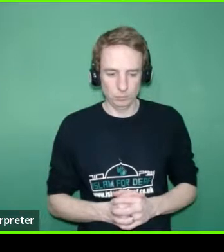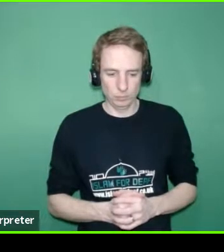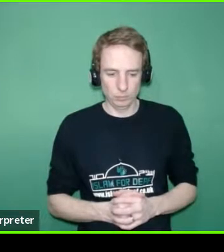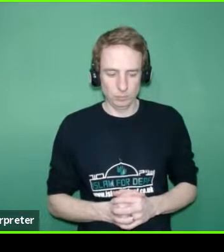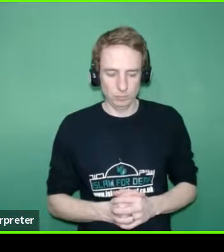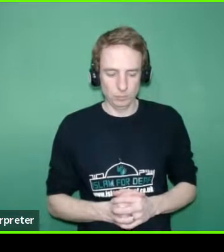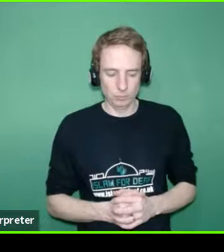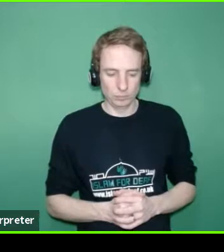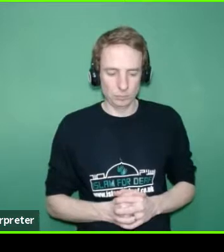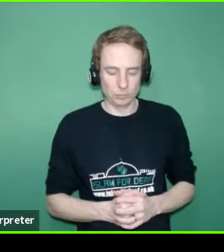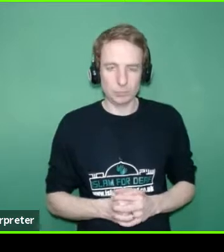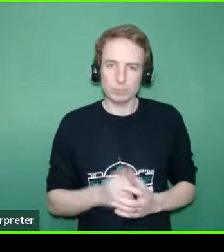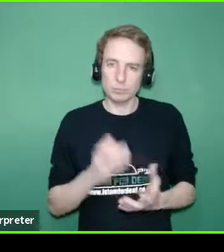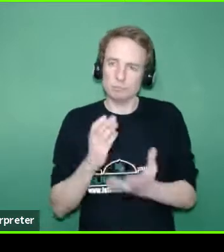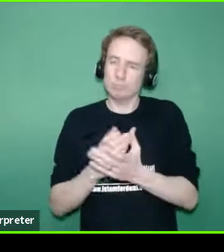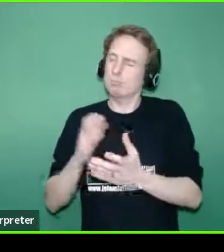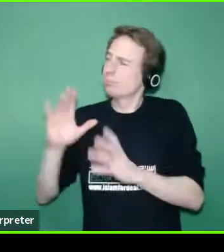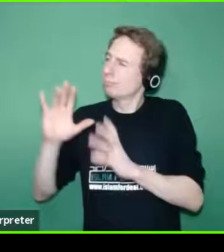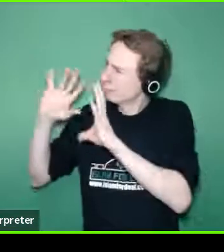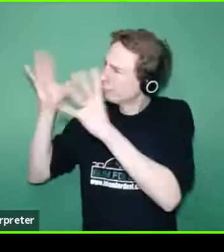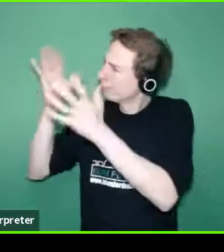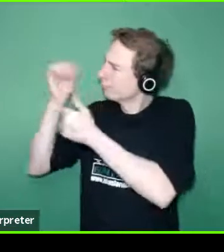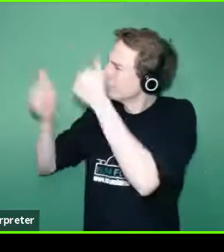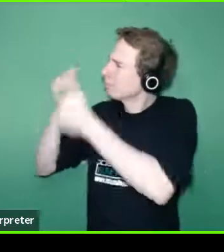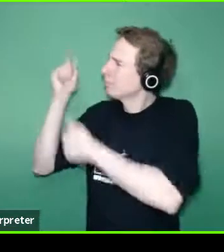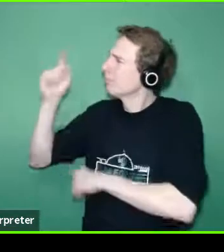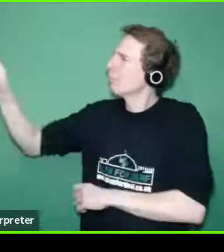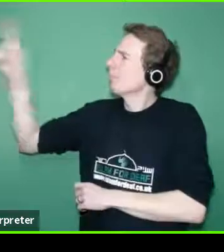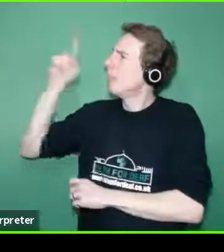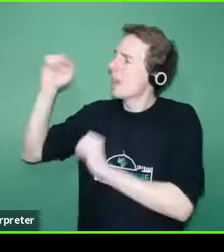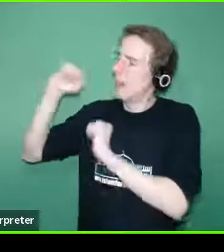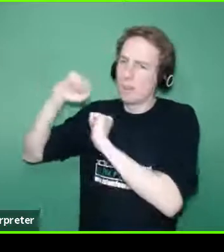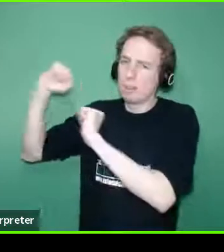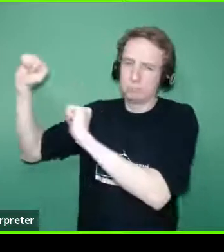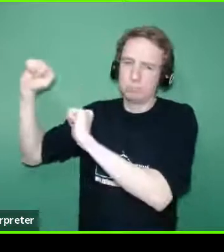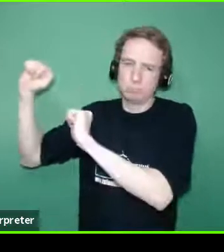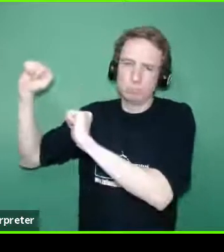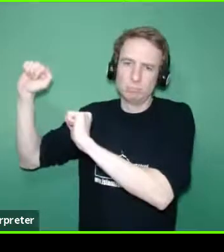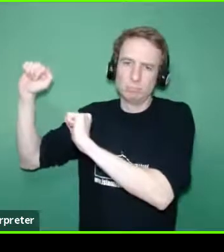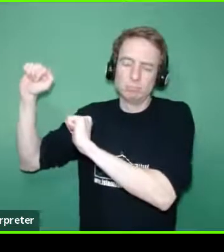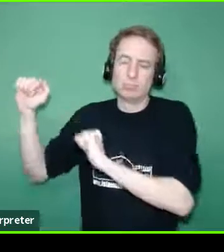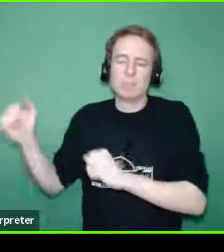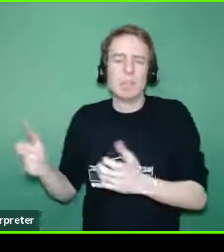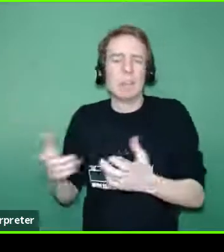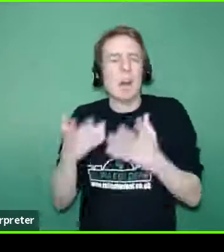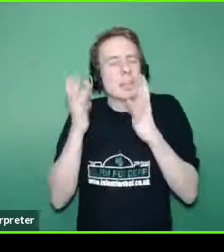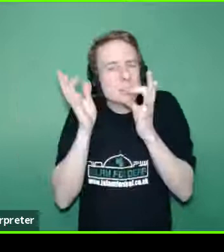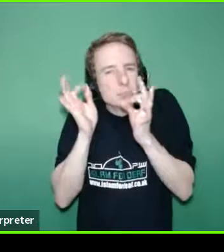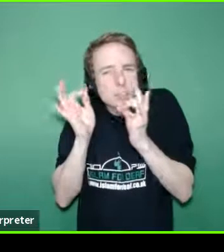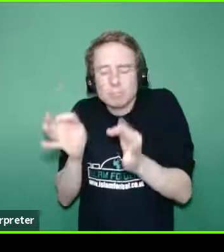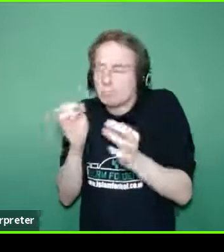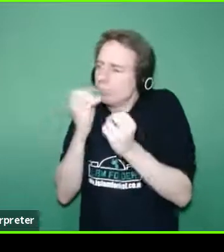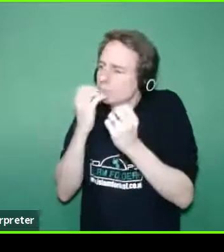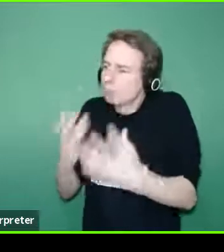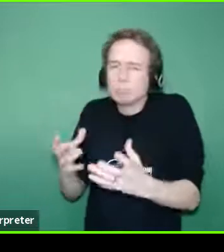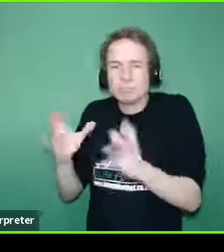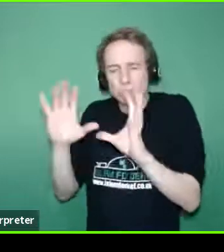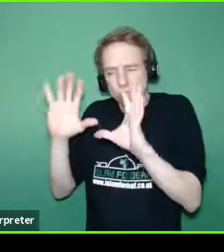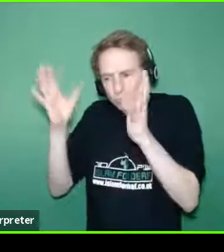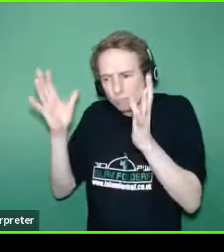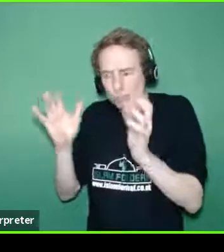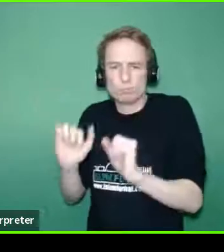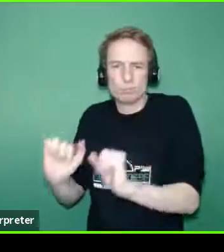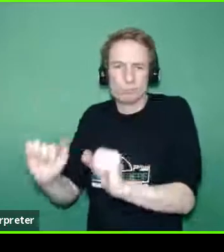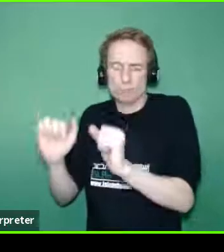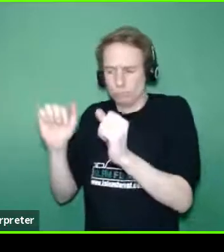Indeed, all praises are due to Allah, and may the most complete and perfect of salutations be upon the Prophet